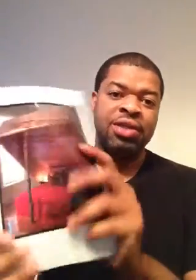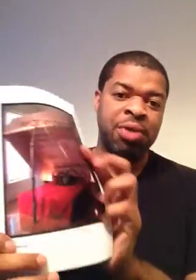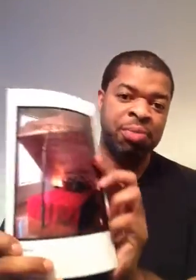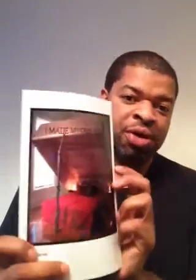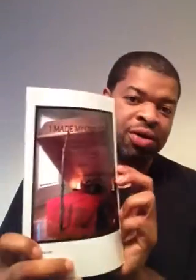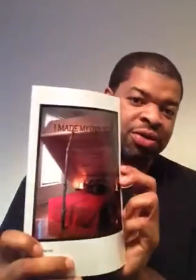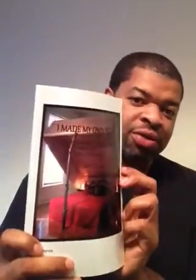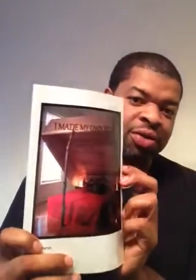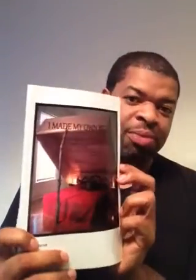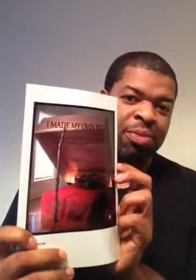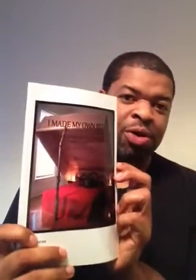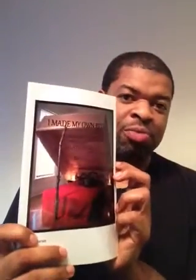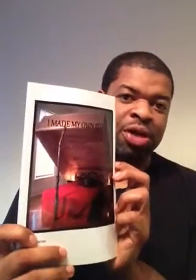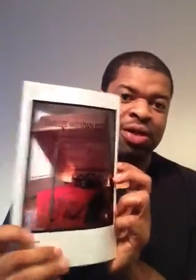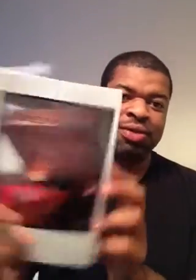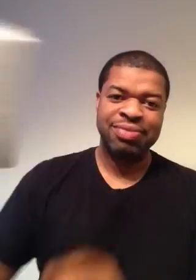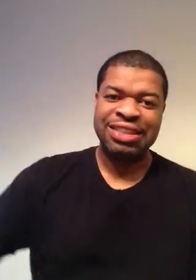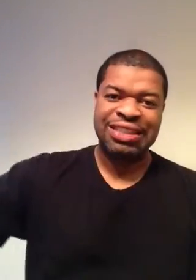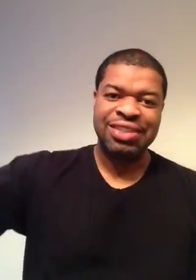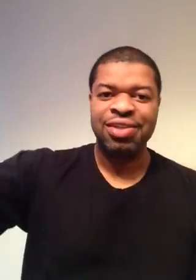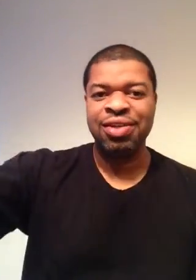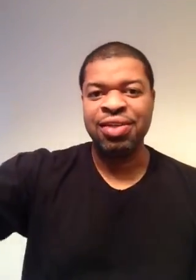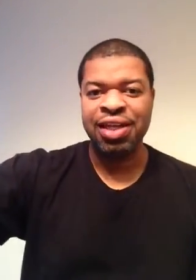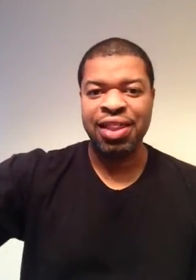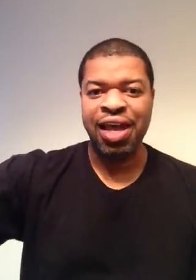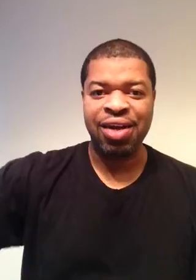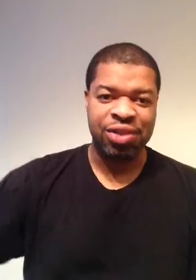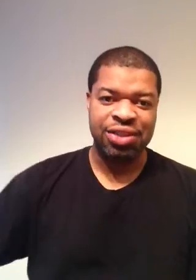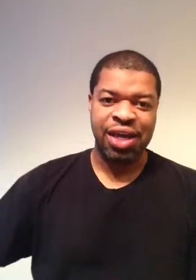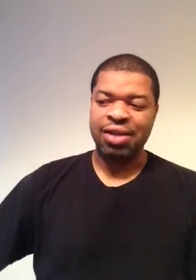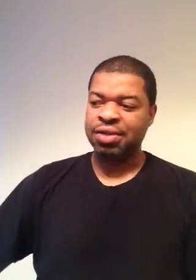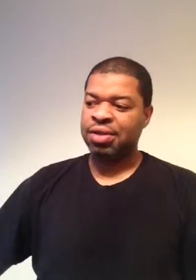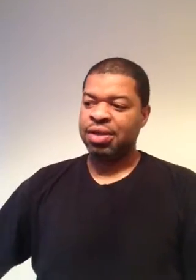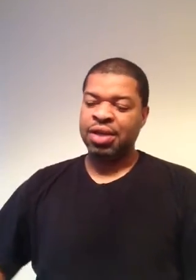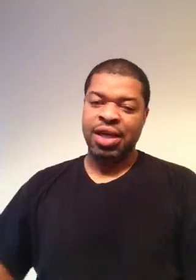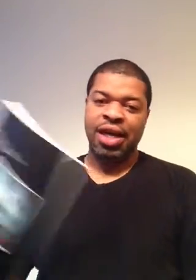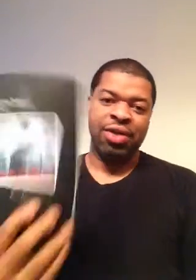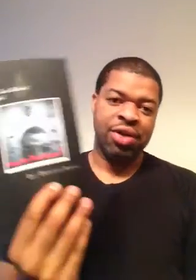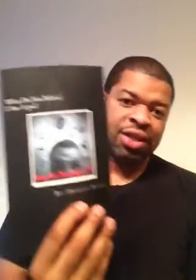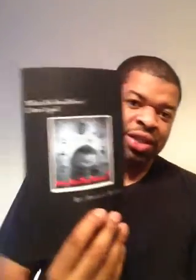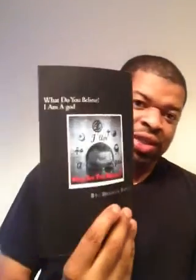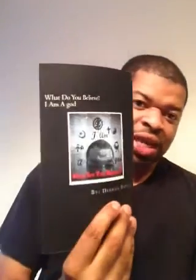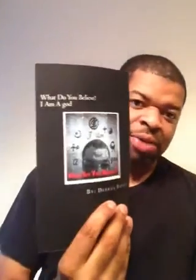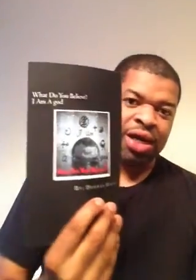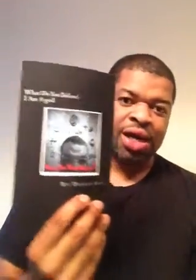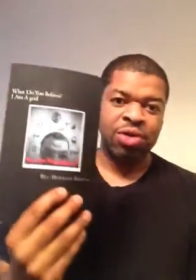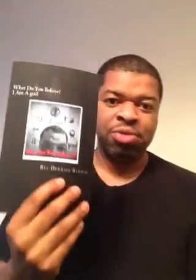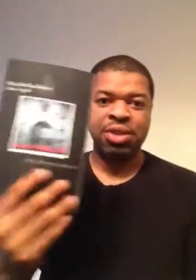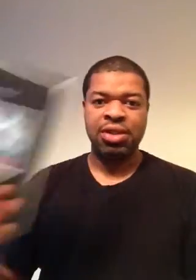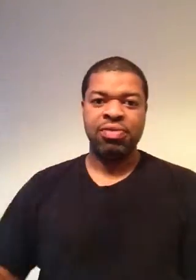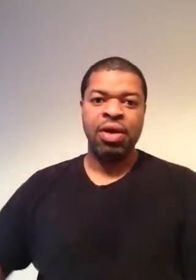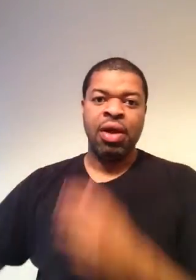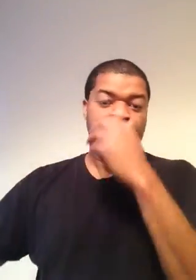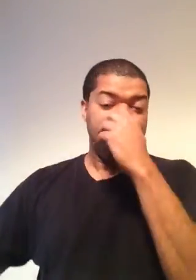in my book also. I made my own bed. Get that on the site. And you can get this, I Am a God, what do you believe? But